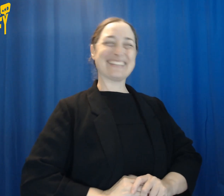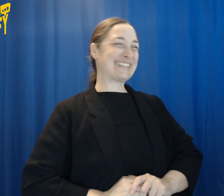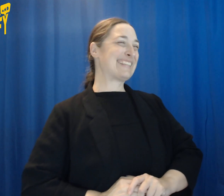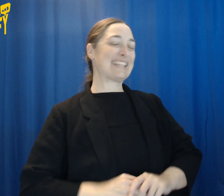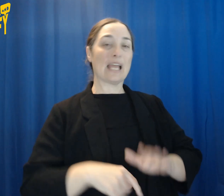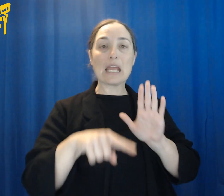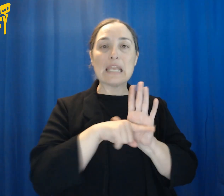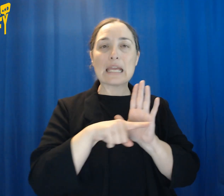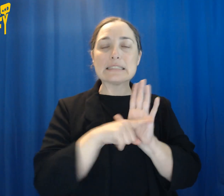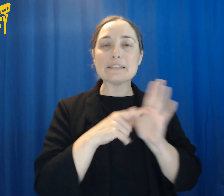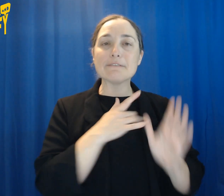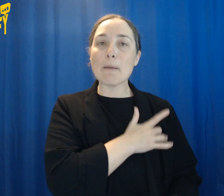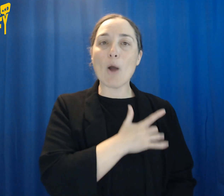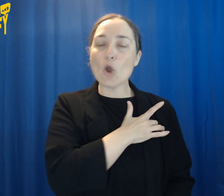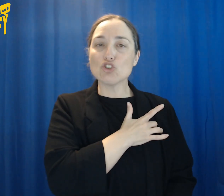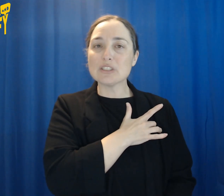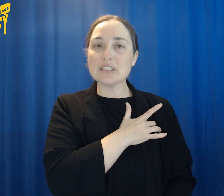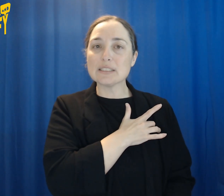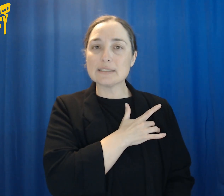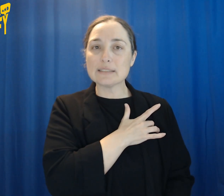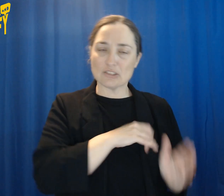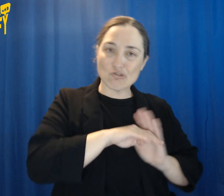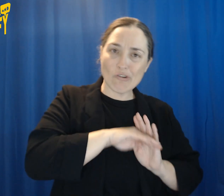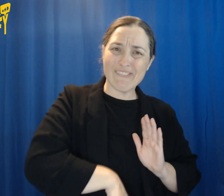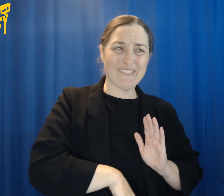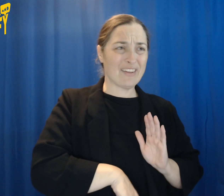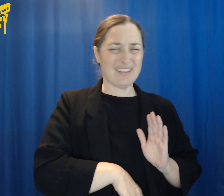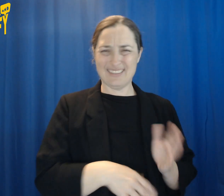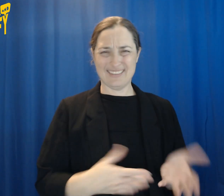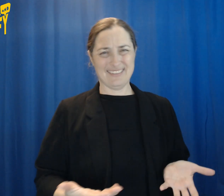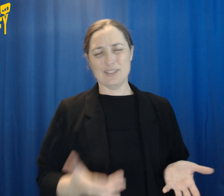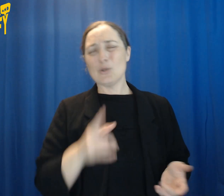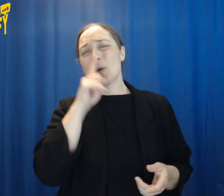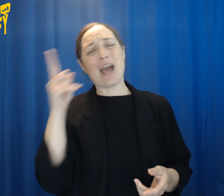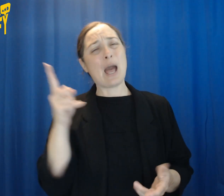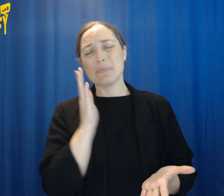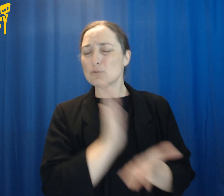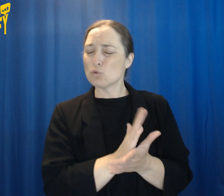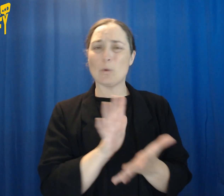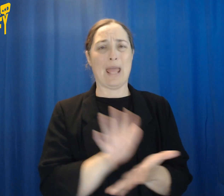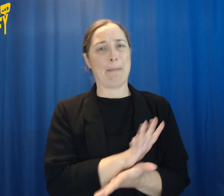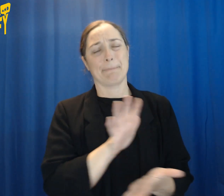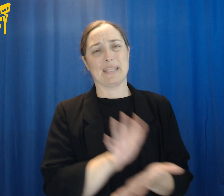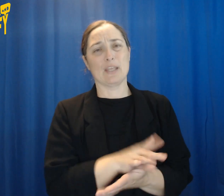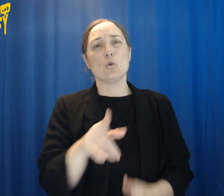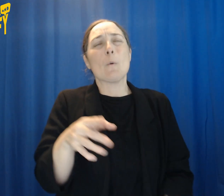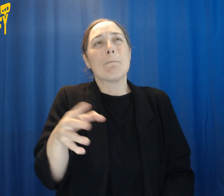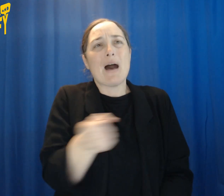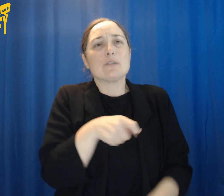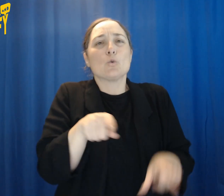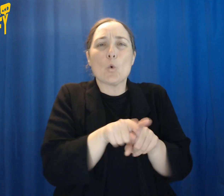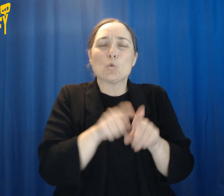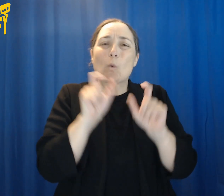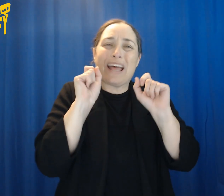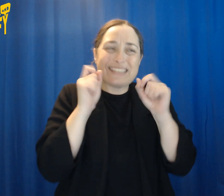which are valid. I don't think that you can be truly happy unless you know what it's like to be